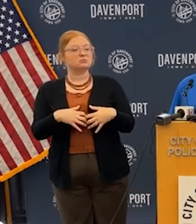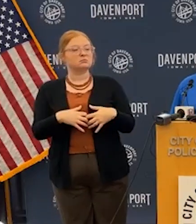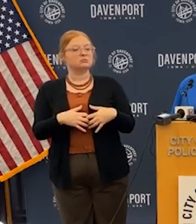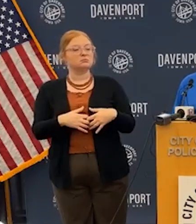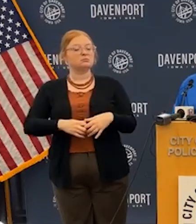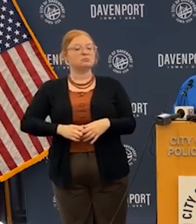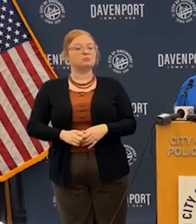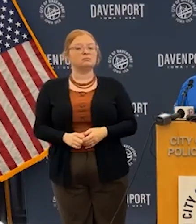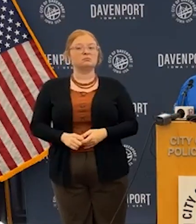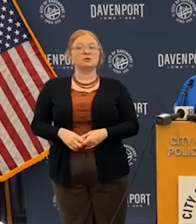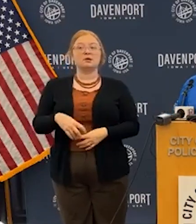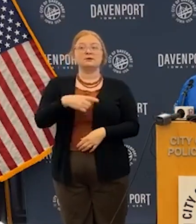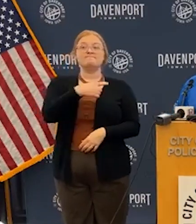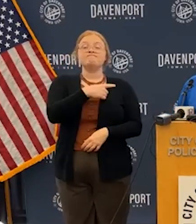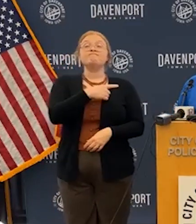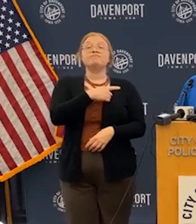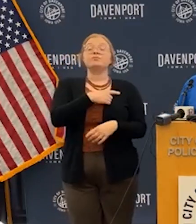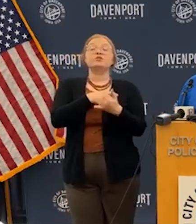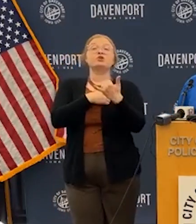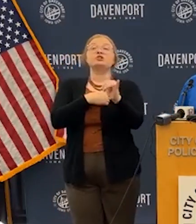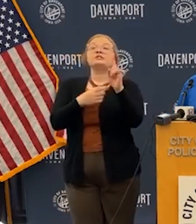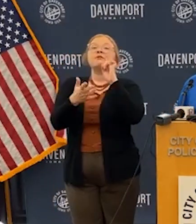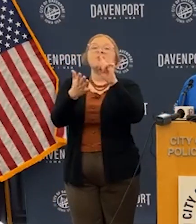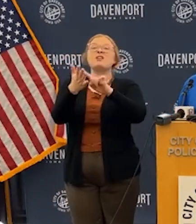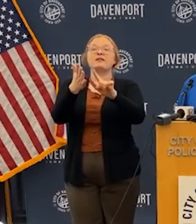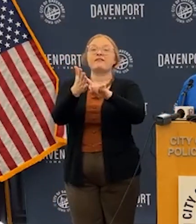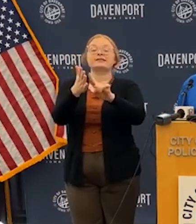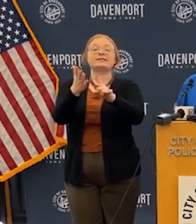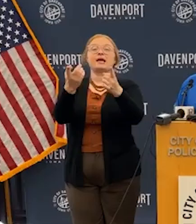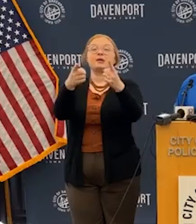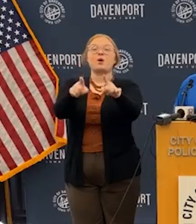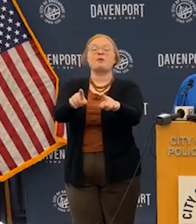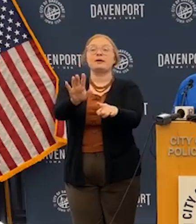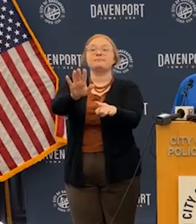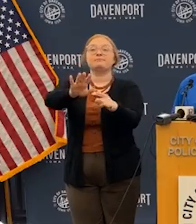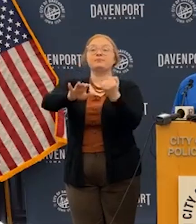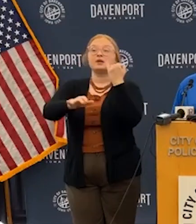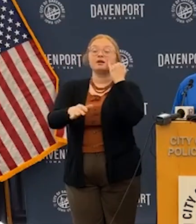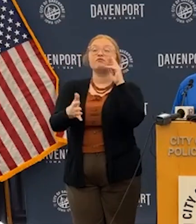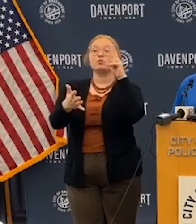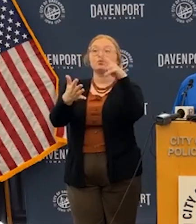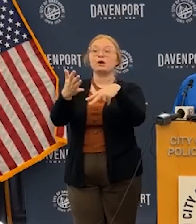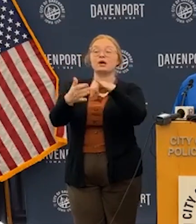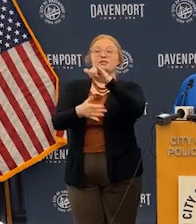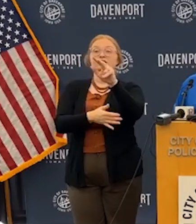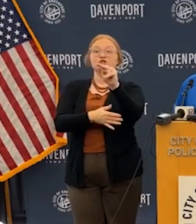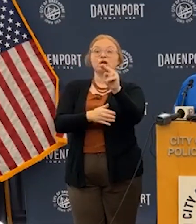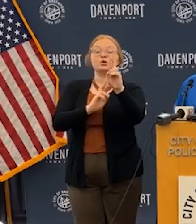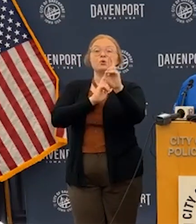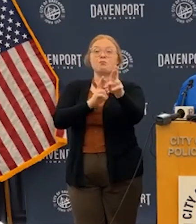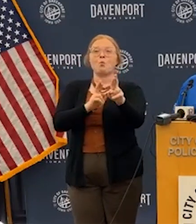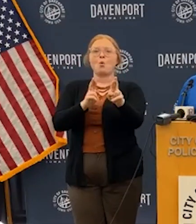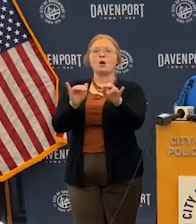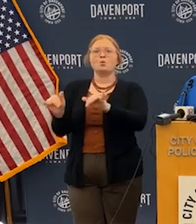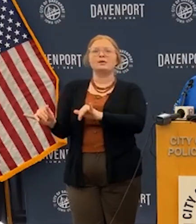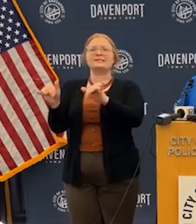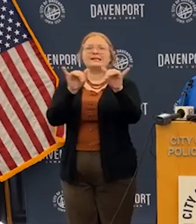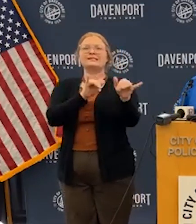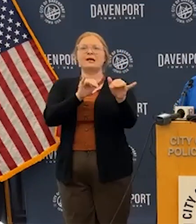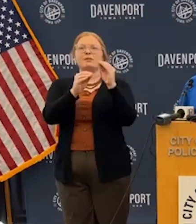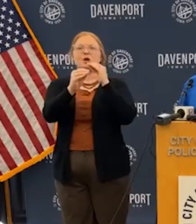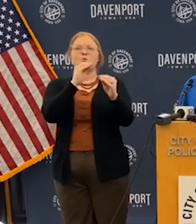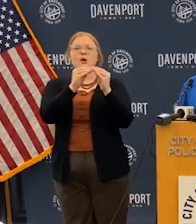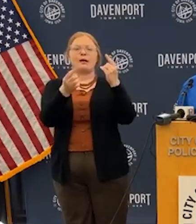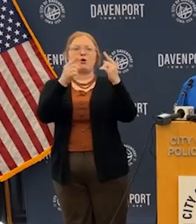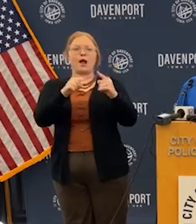they're still investigating that. If you look at the January report, it was a similar repair that was made back in January. So they're